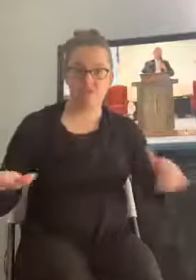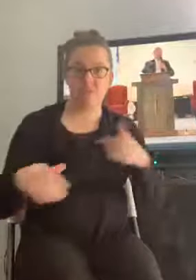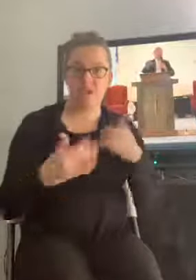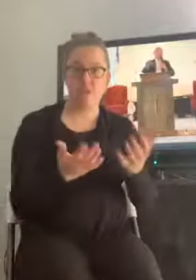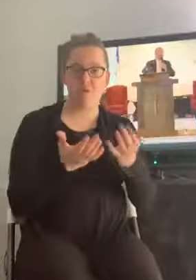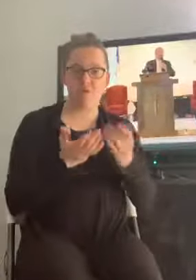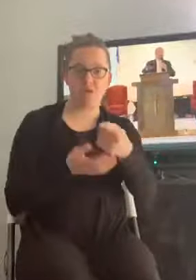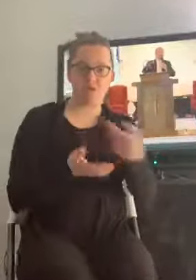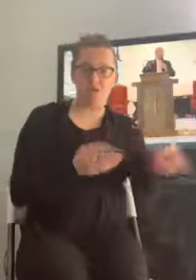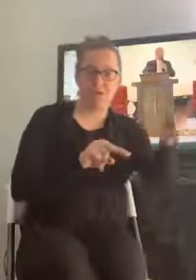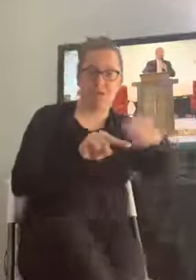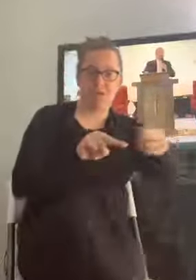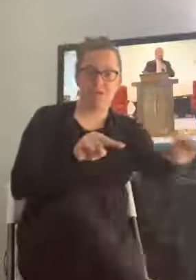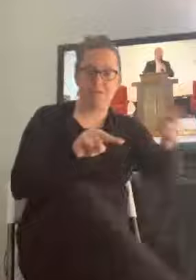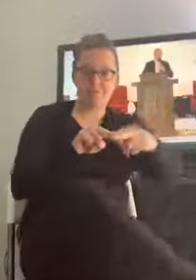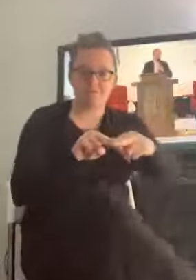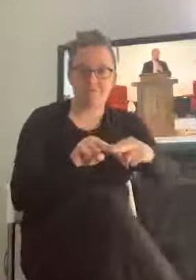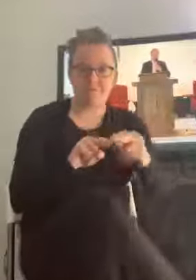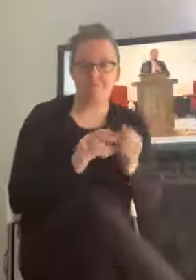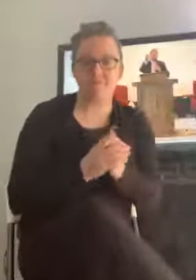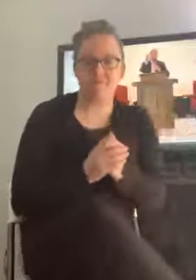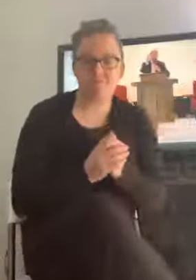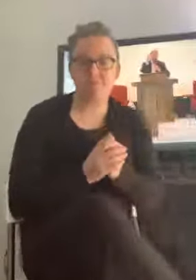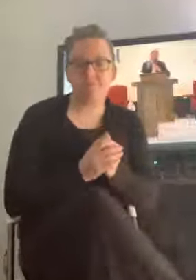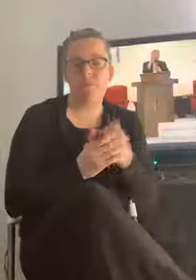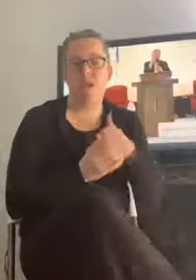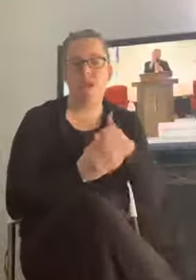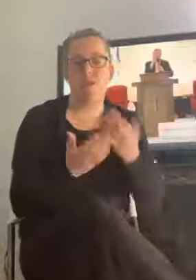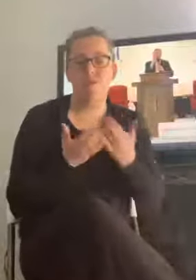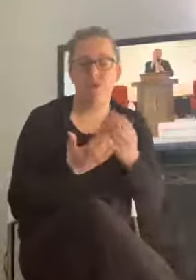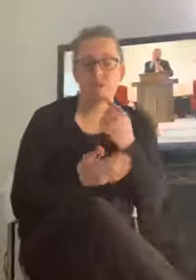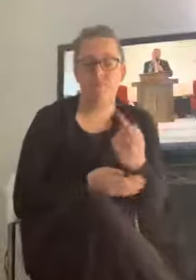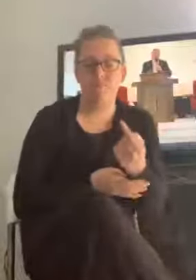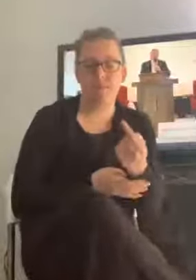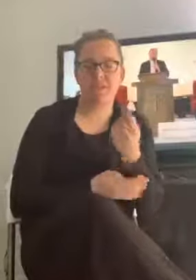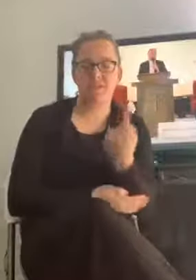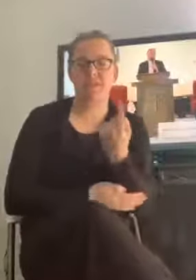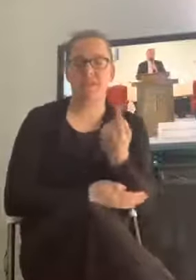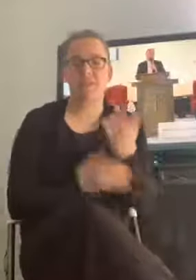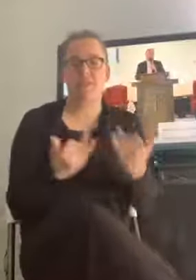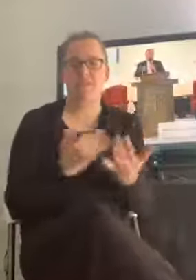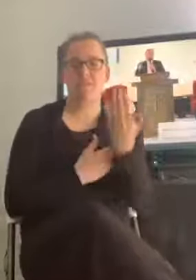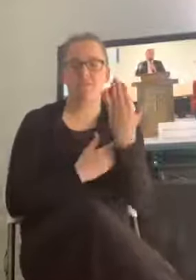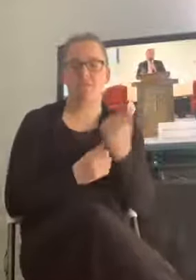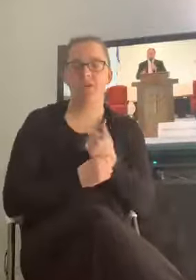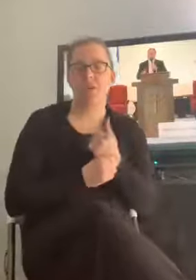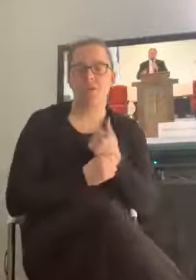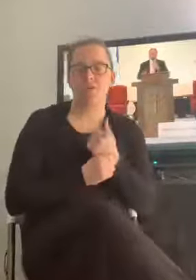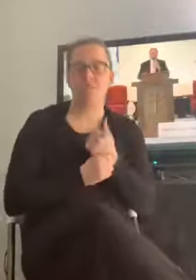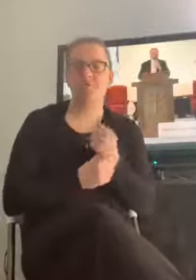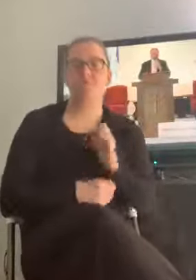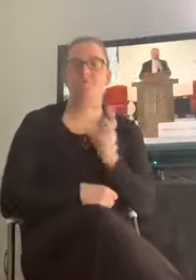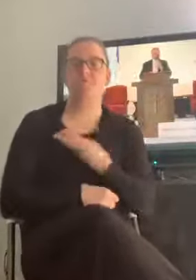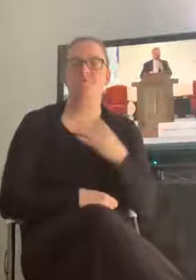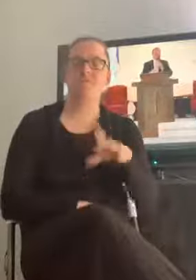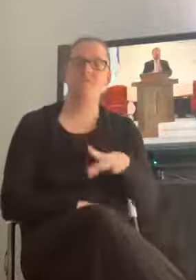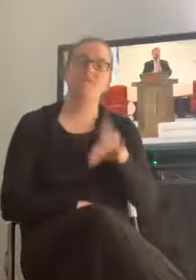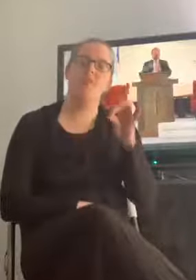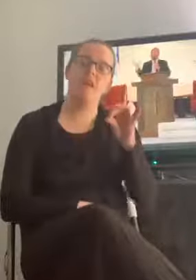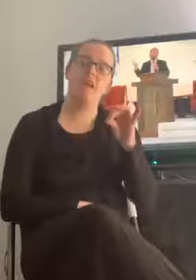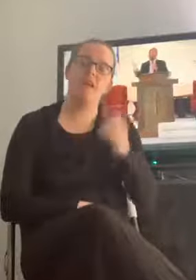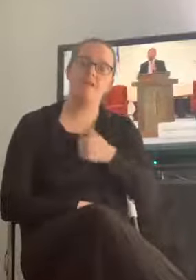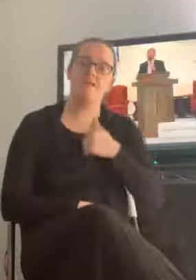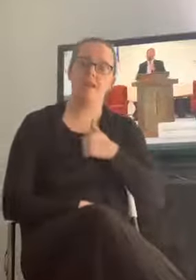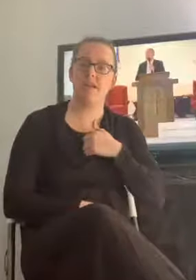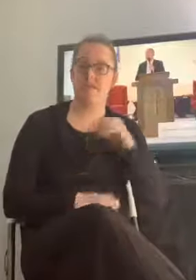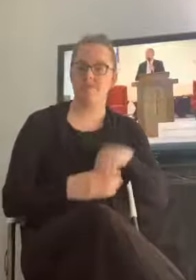and prosper as much as you can in captivity. And I want to speak to somebody this morning that's watching. We find ourselves in a situation that we